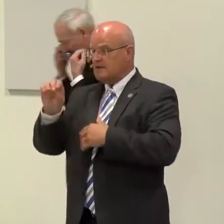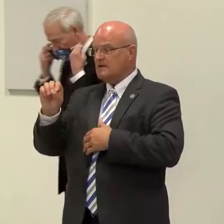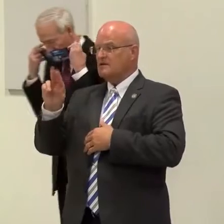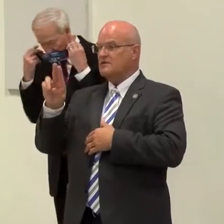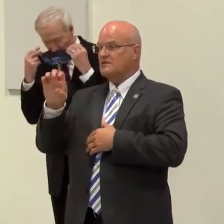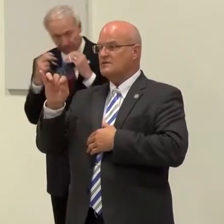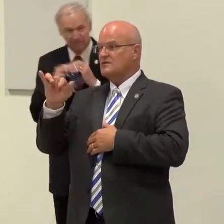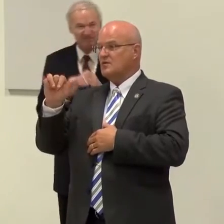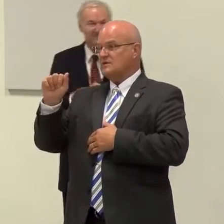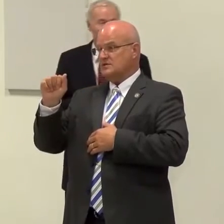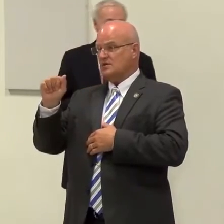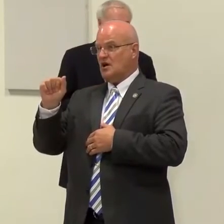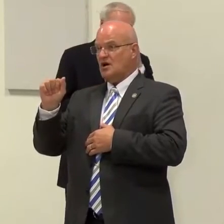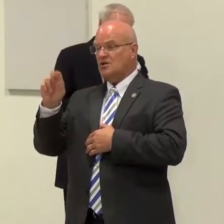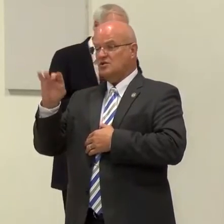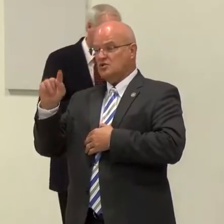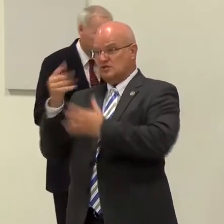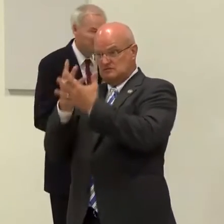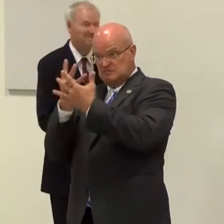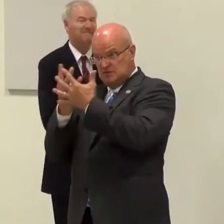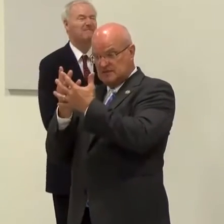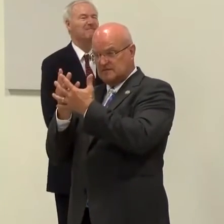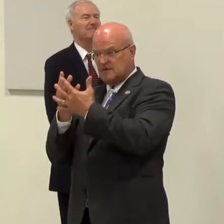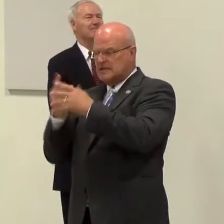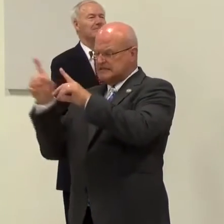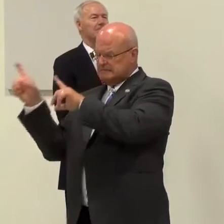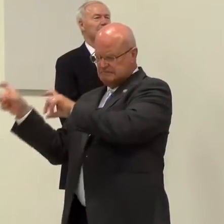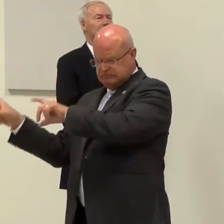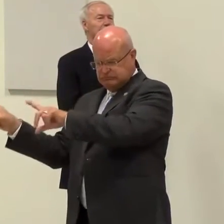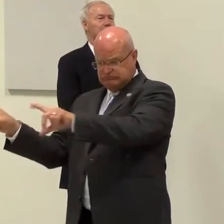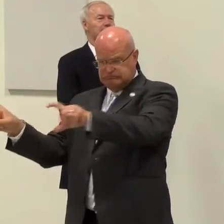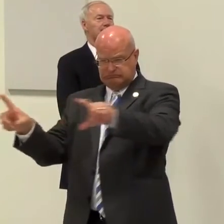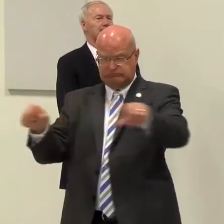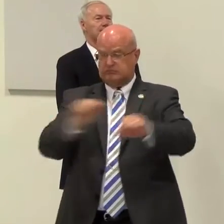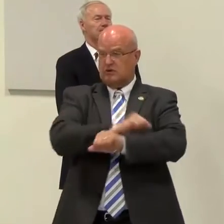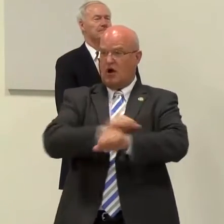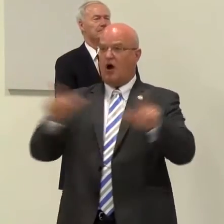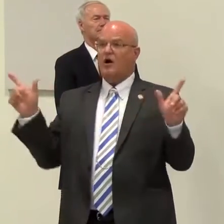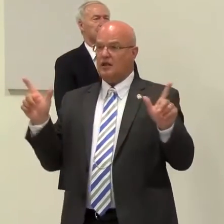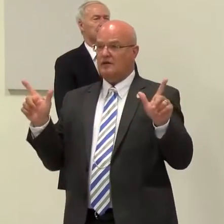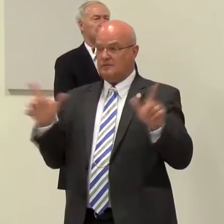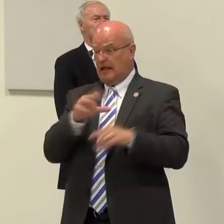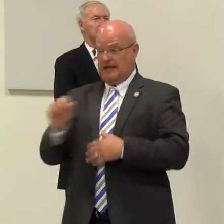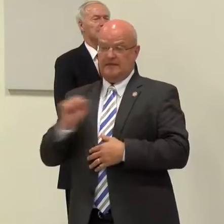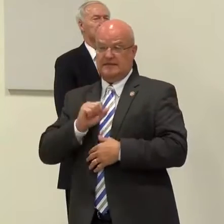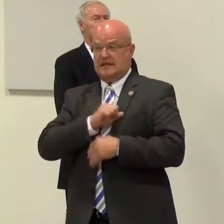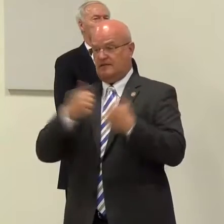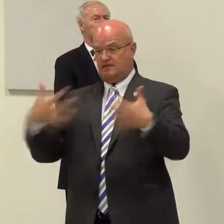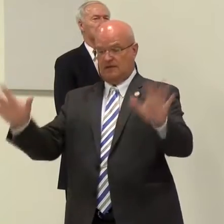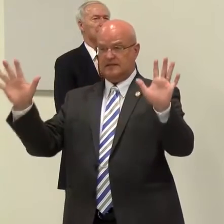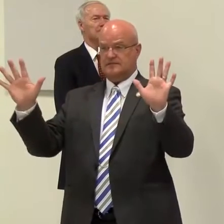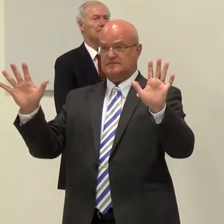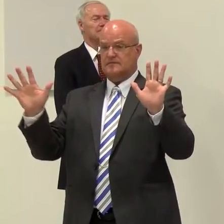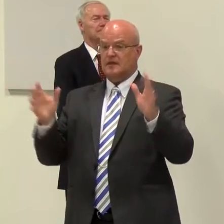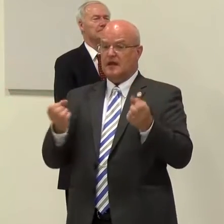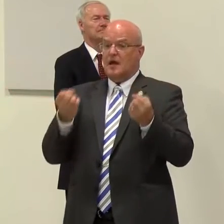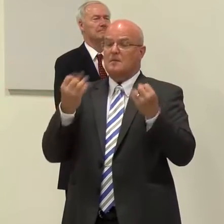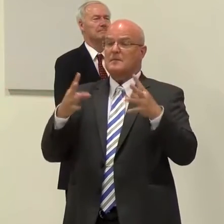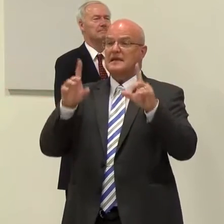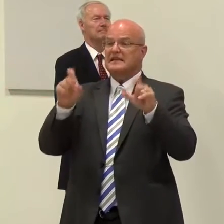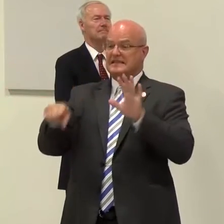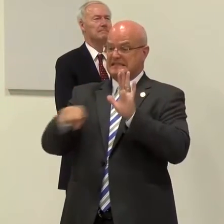Ouachita River unit, we tested everyone there, all the inmates and the staff. There were many who